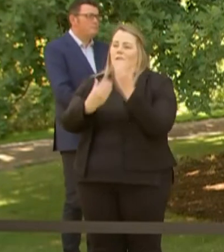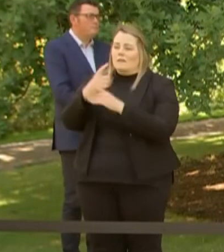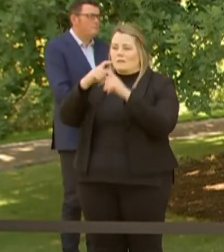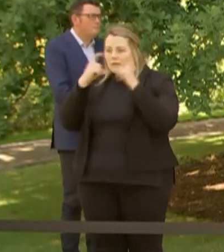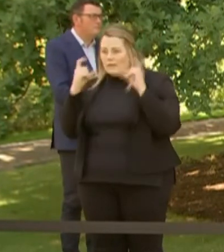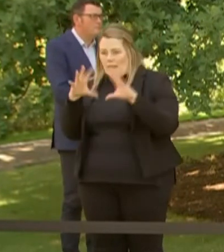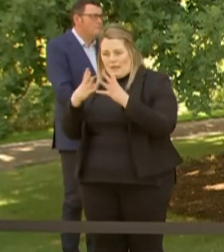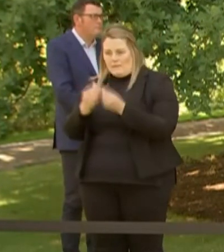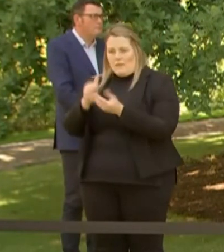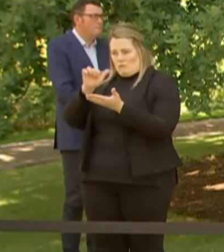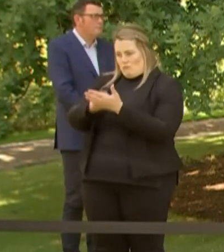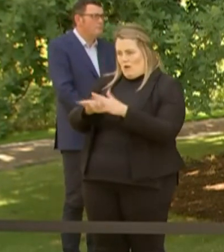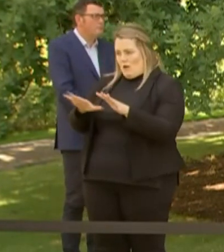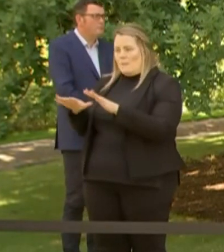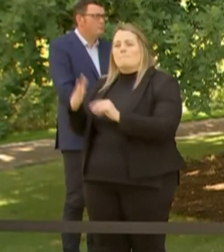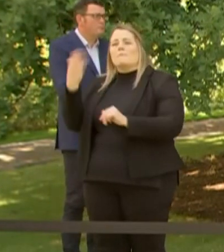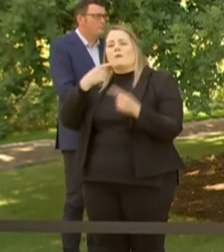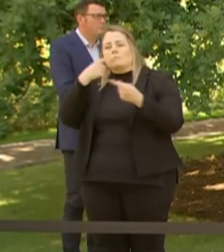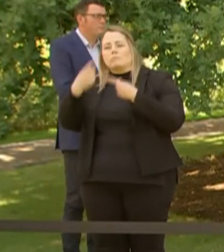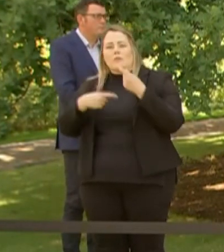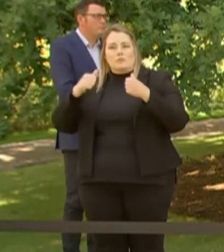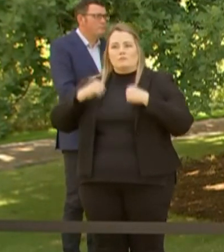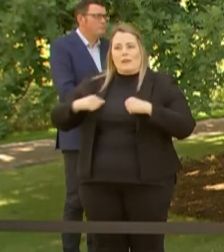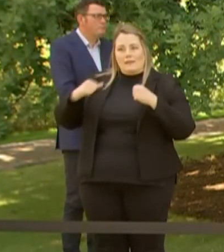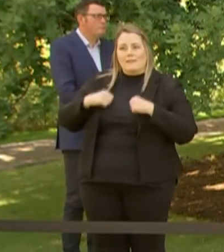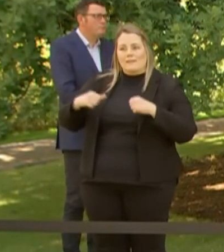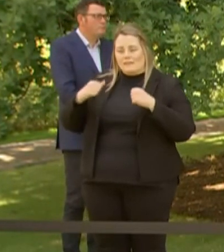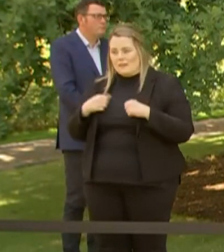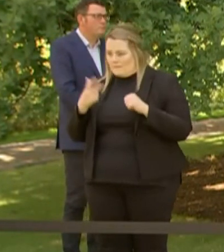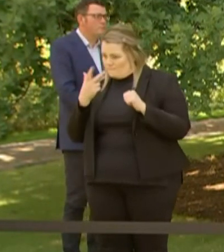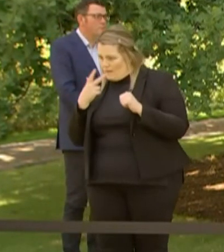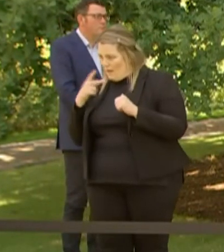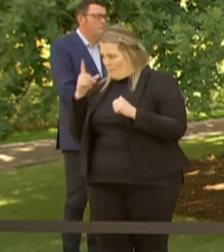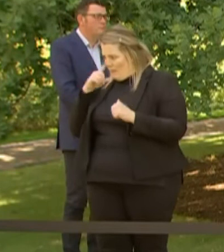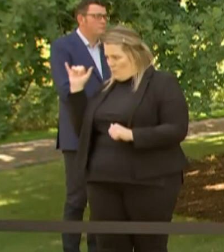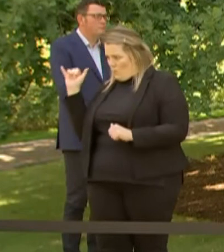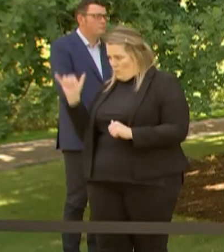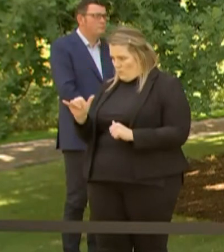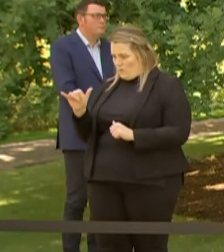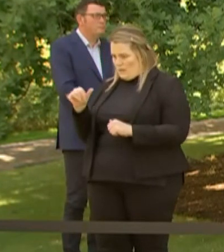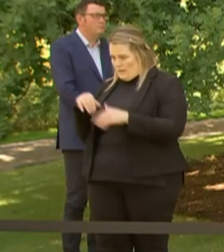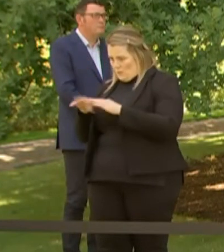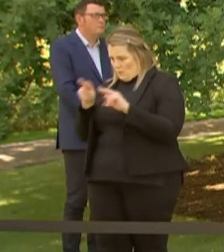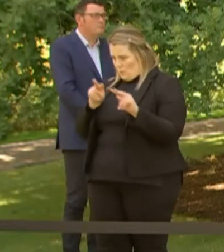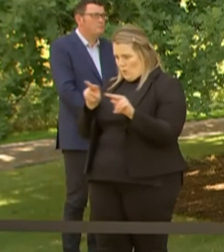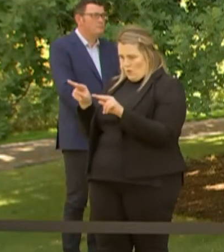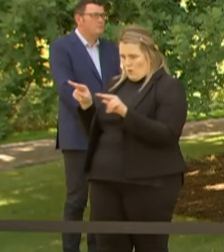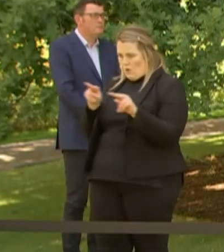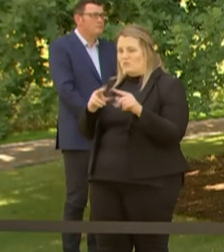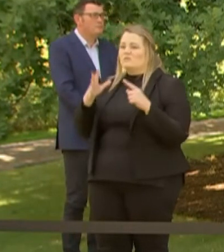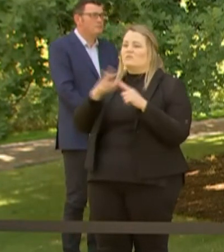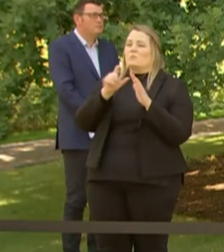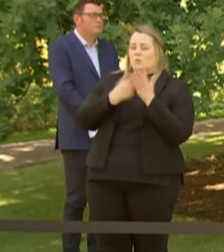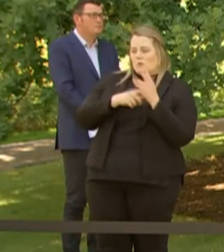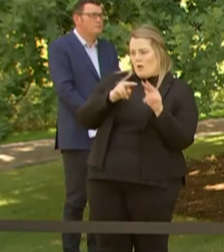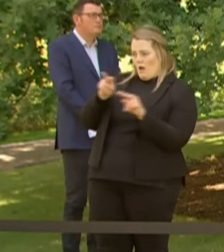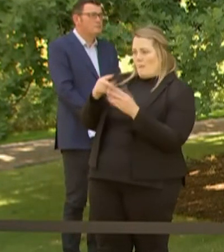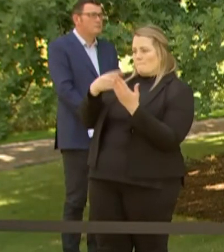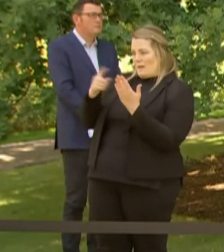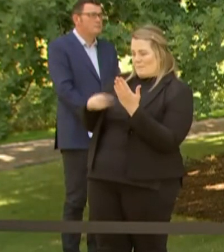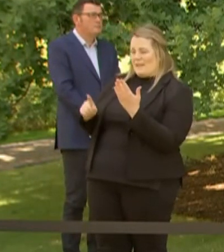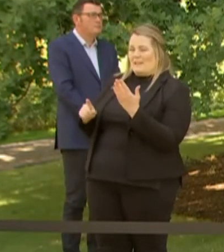the simulations, which is testing the built environment to make sure that it keeps people safe and that it makes sense from an infection control and